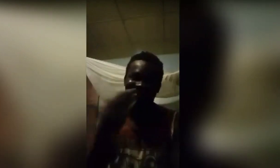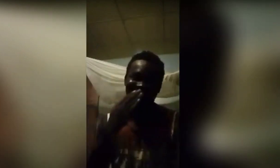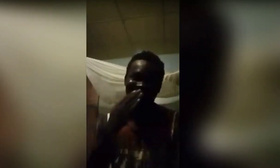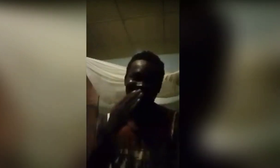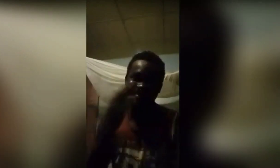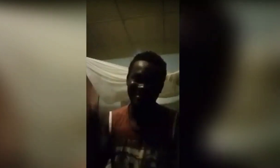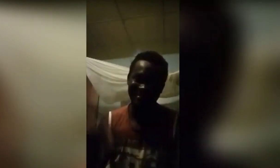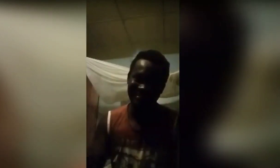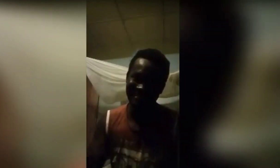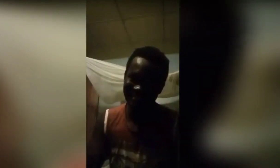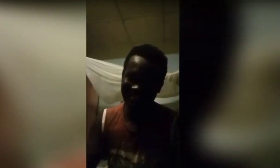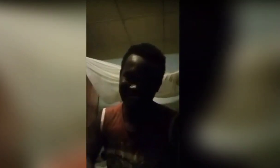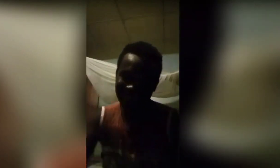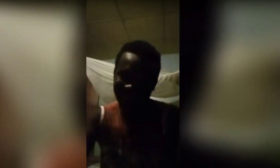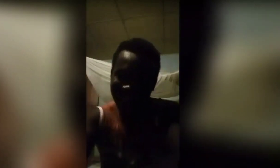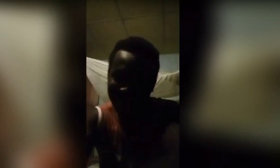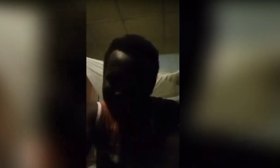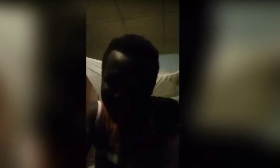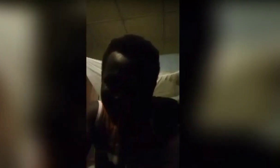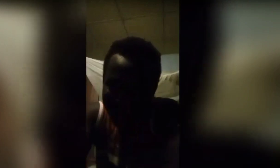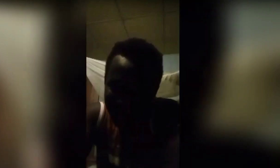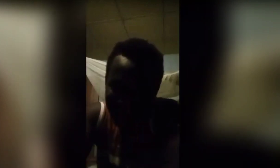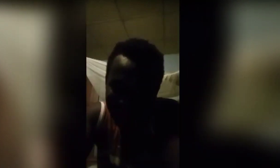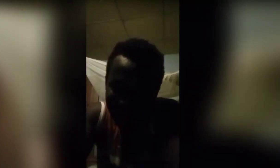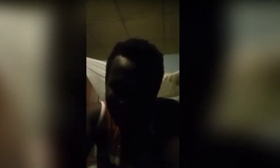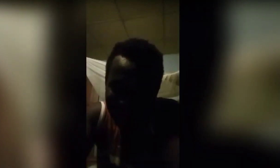was excellent job. You were one of the best students in the second class we held